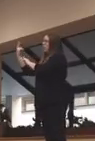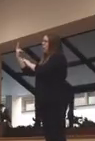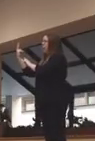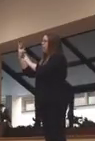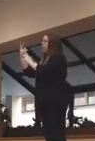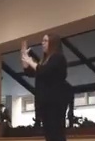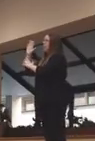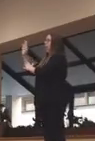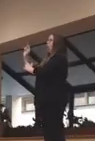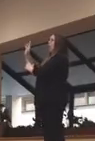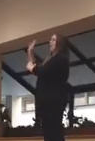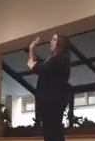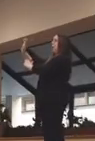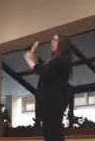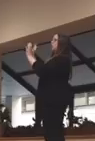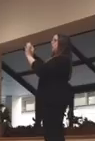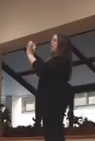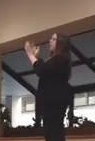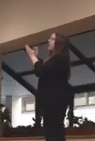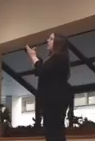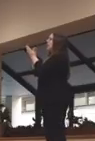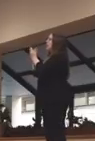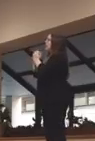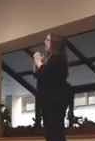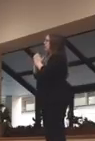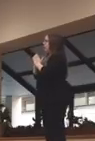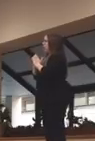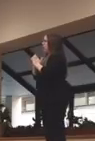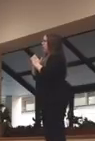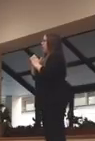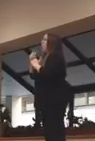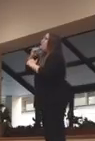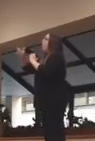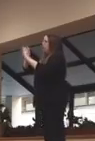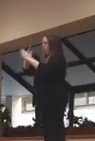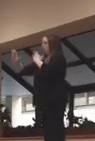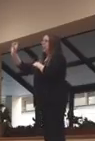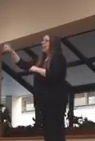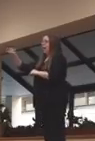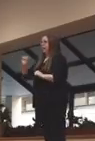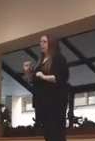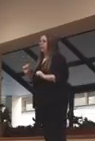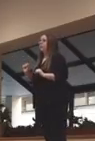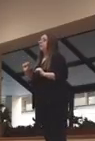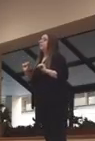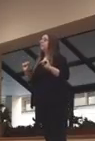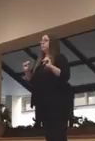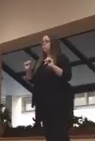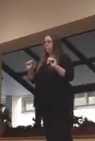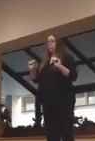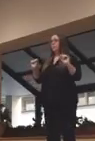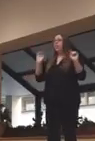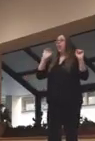under RID, but they are accepting the RID's K-12 certification. And yes, and that is